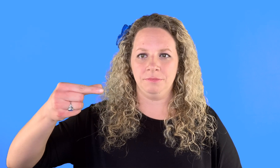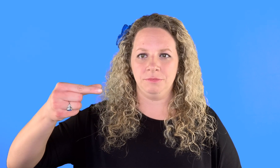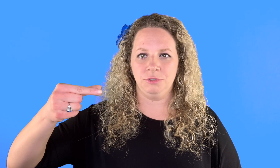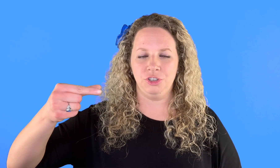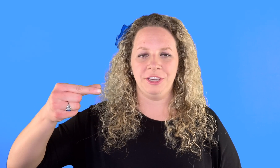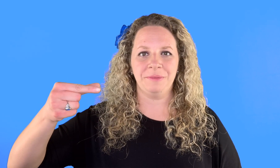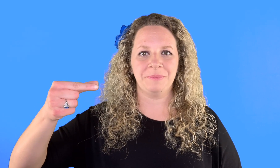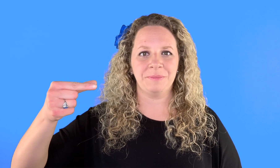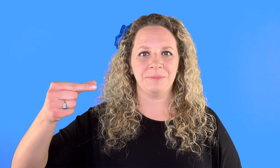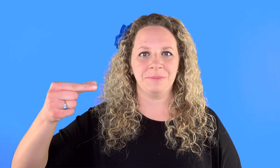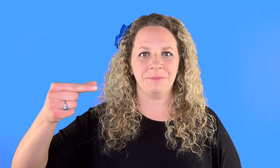G.